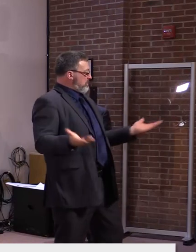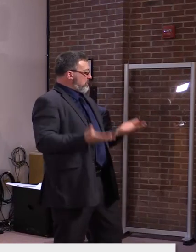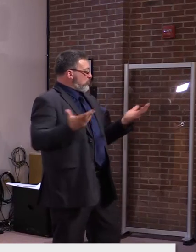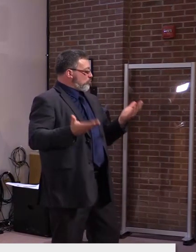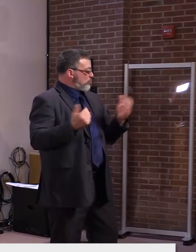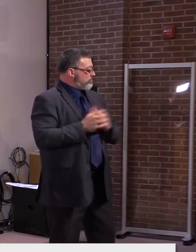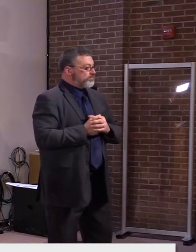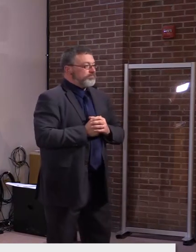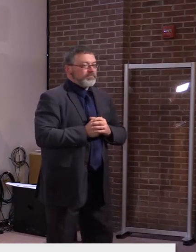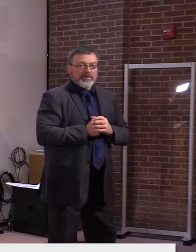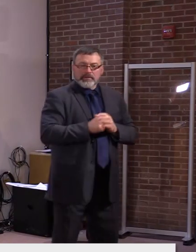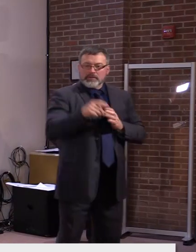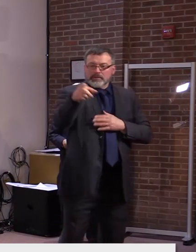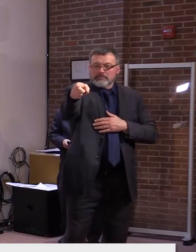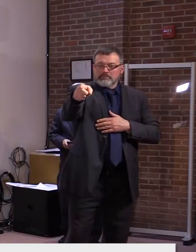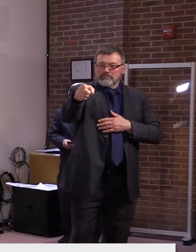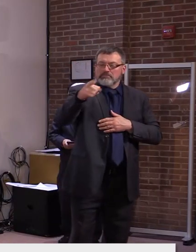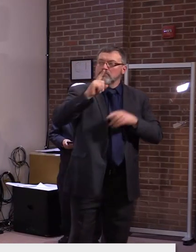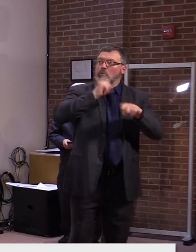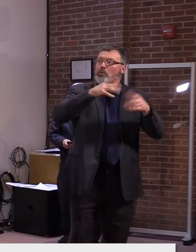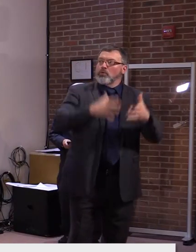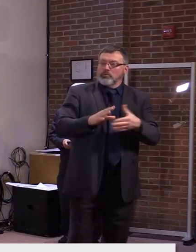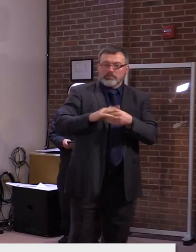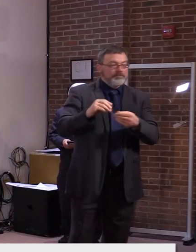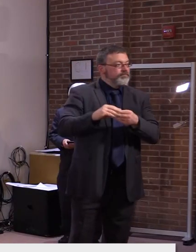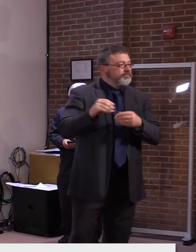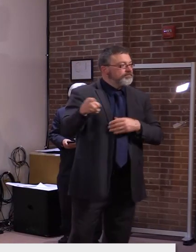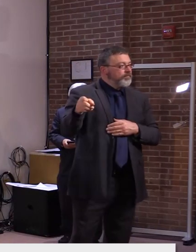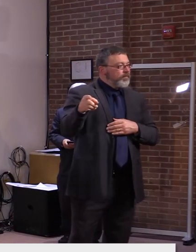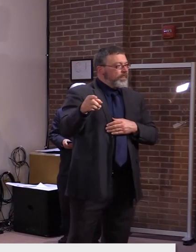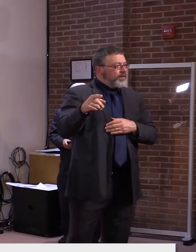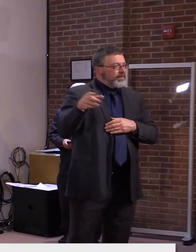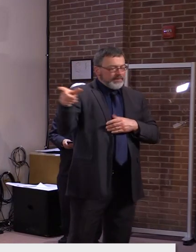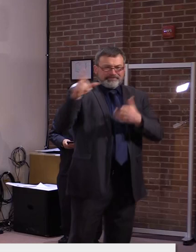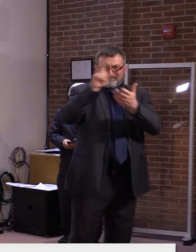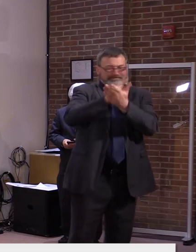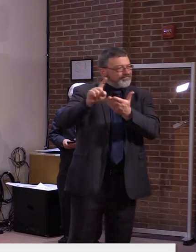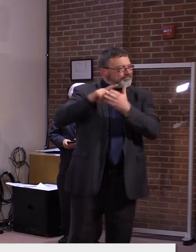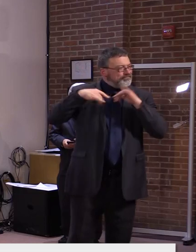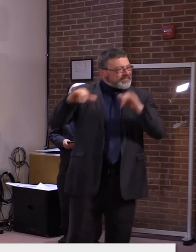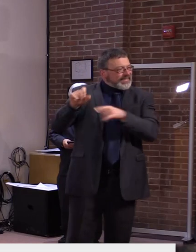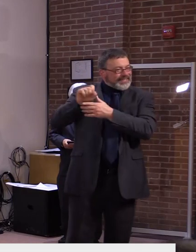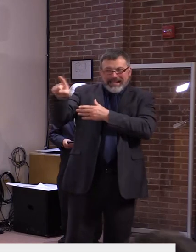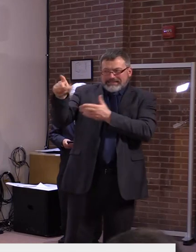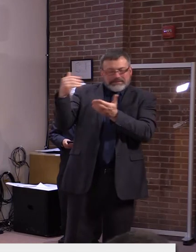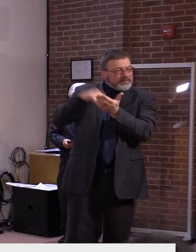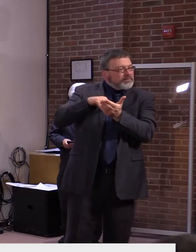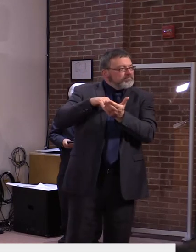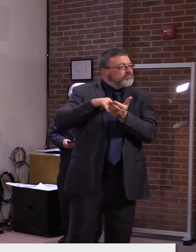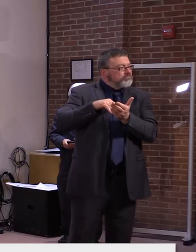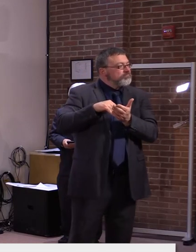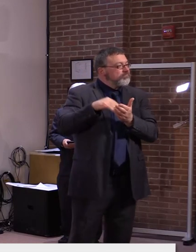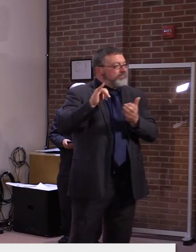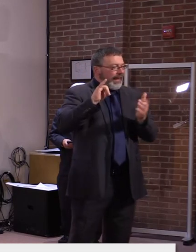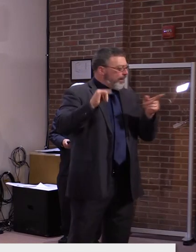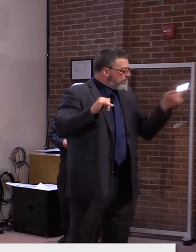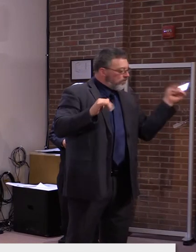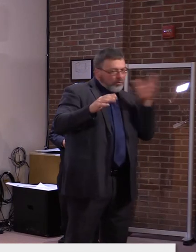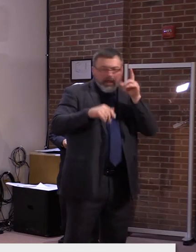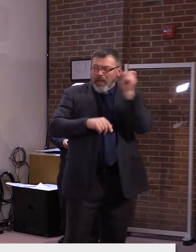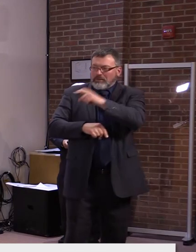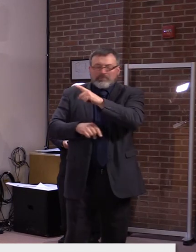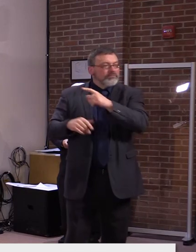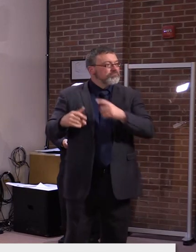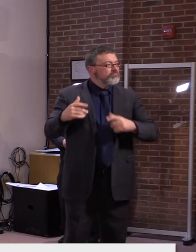Governor, it's become almost a weekly question for you, but I guess we'll ask it again if I don't, somebody else will. Yesterday, I'm sure you heard